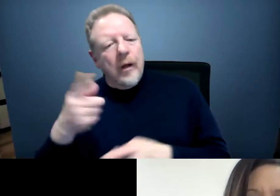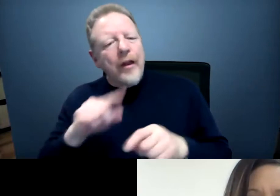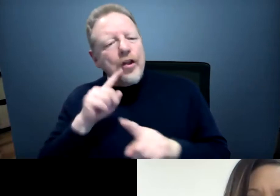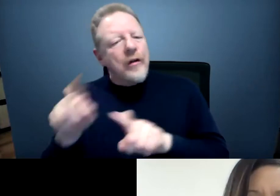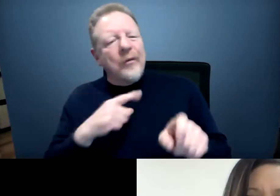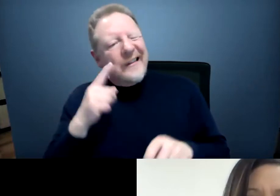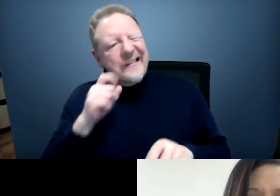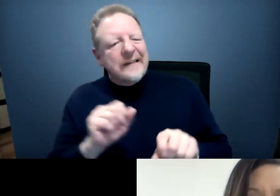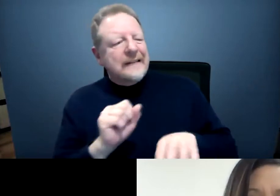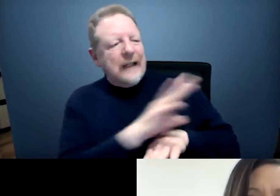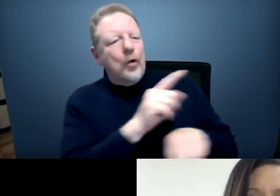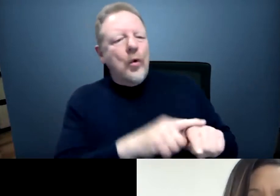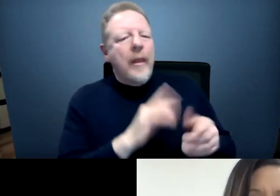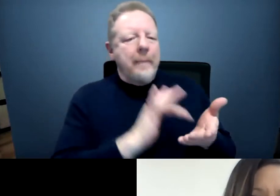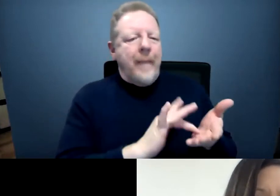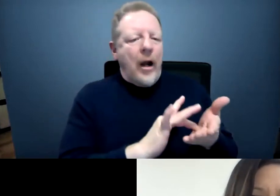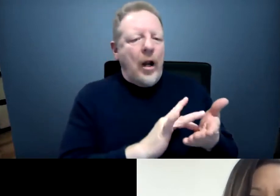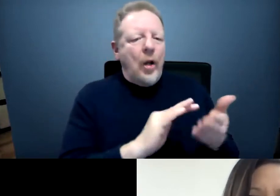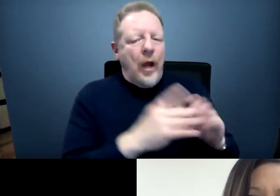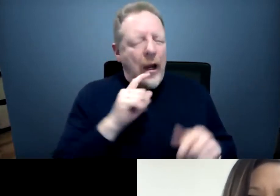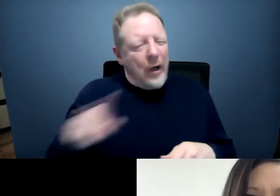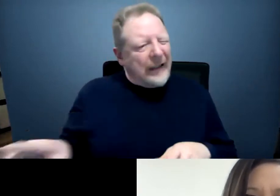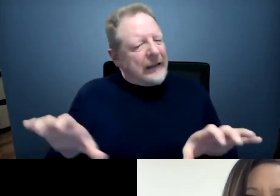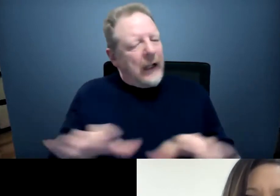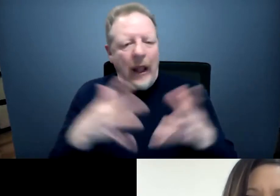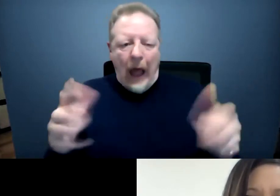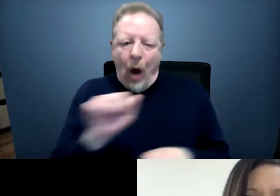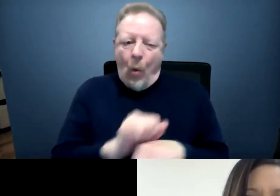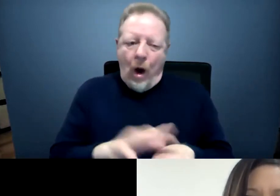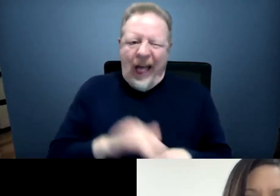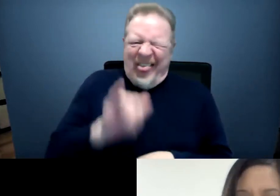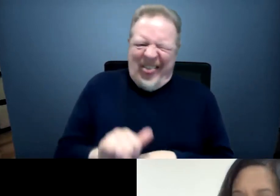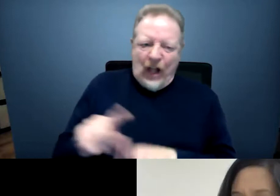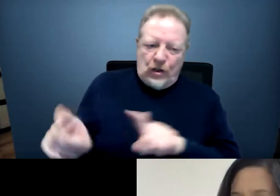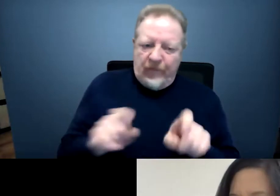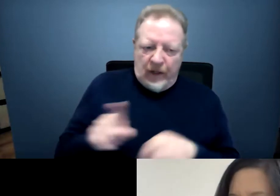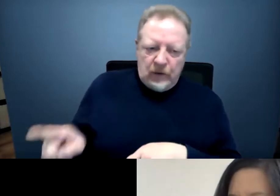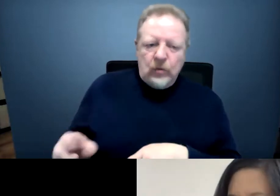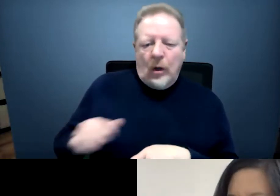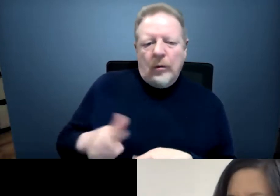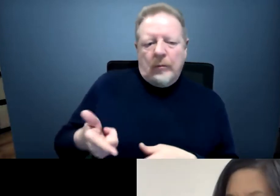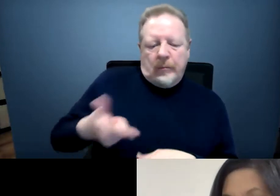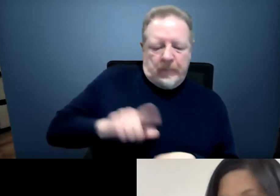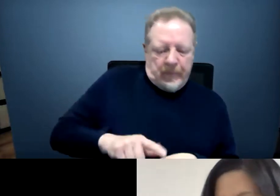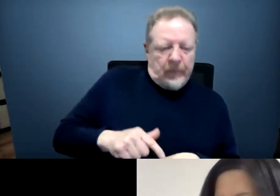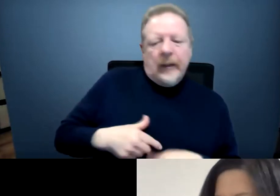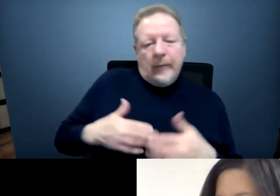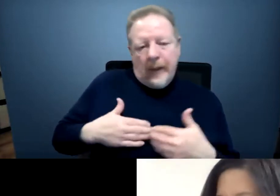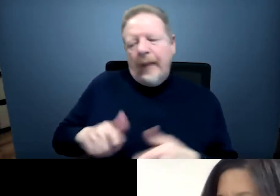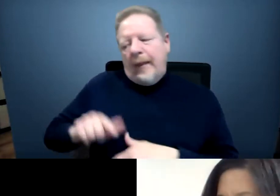to the medical community, because I know he did a lot of work on that. So Okay. we'll both probably need Yeah, I'll